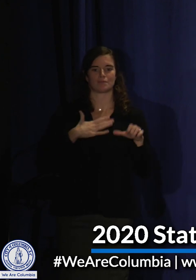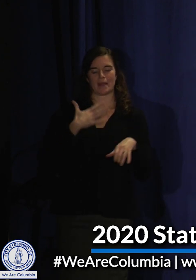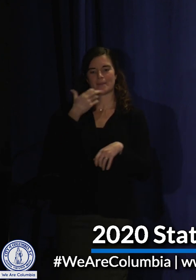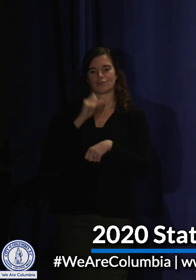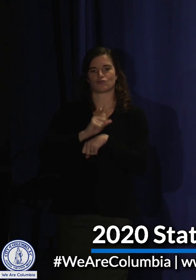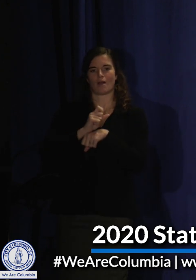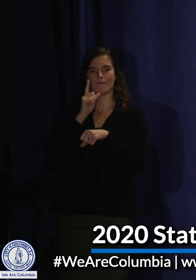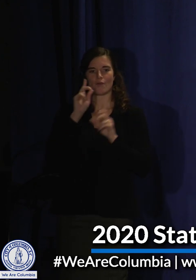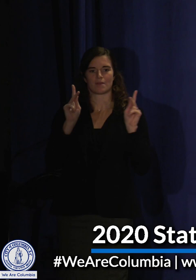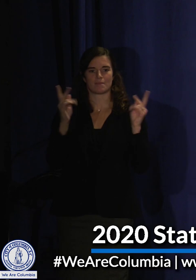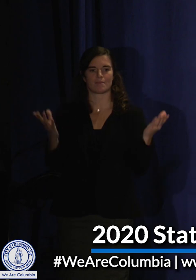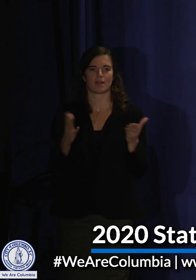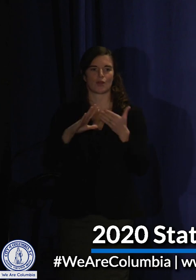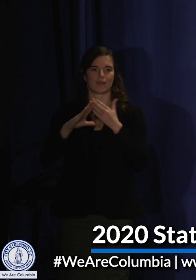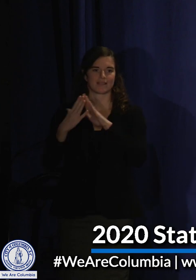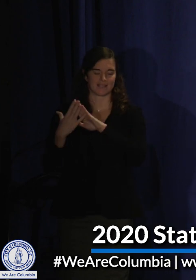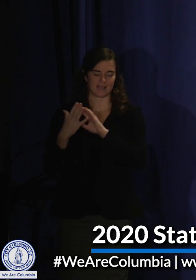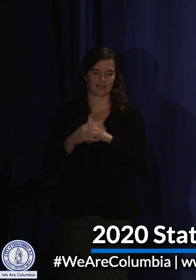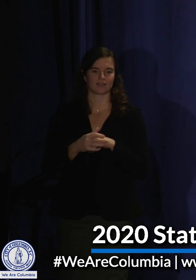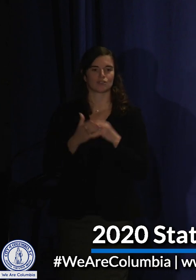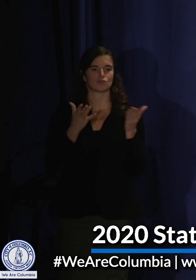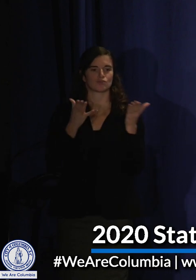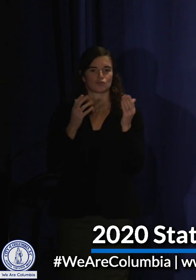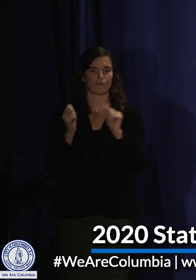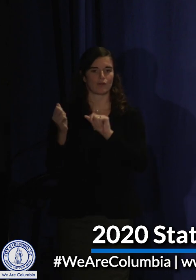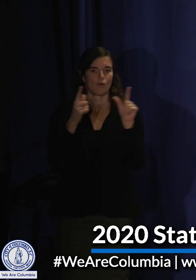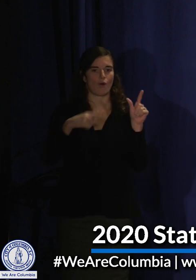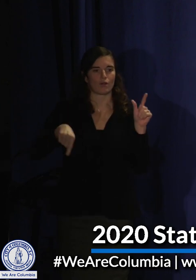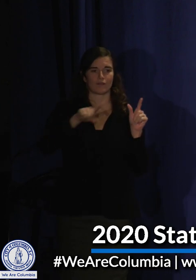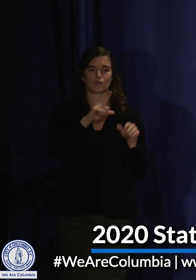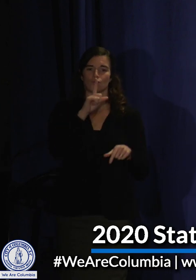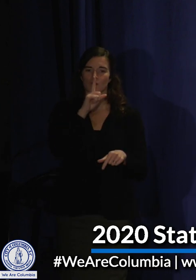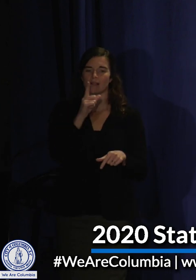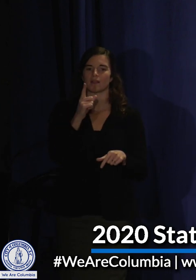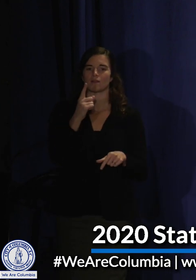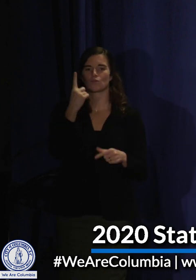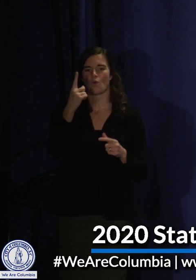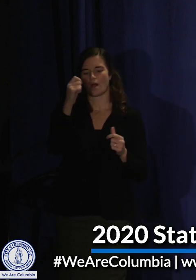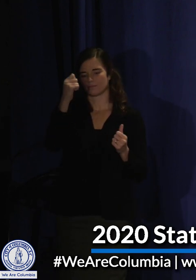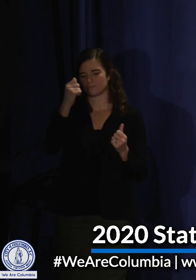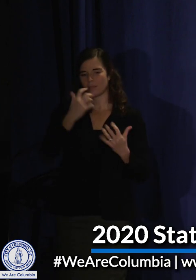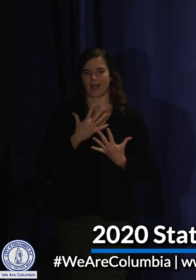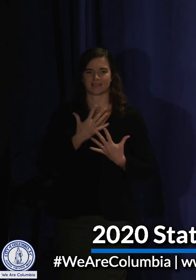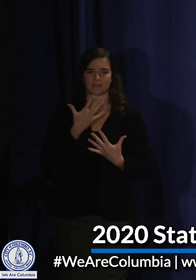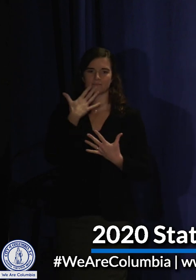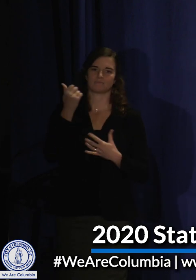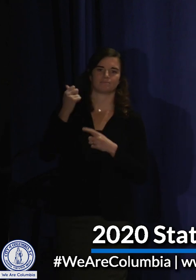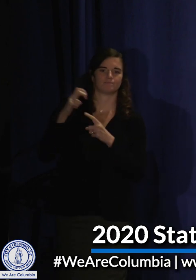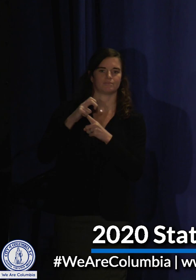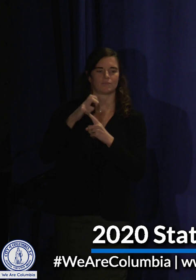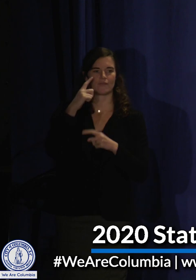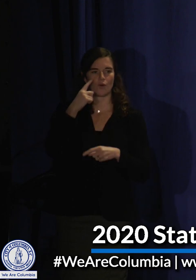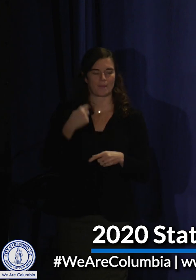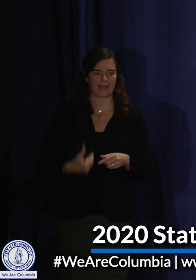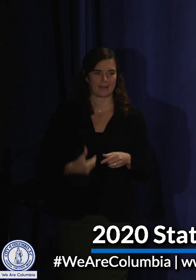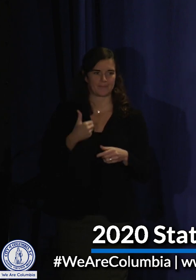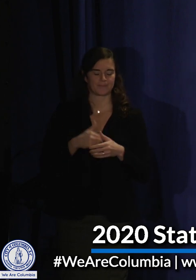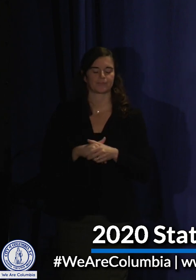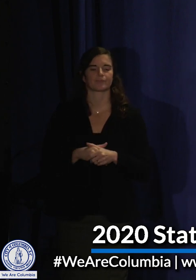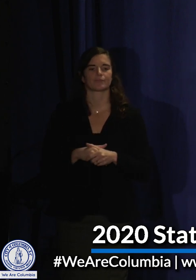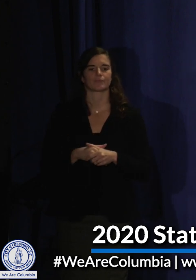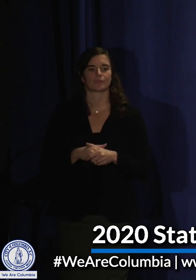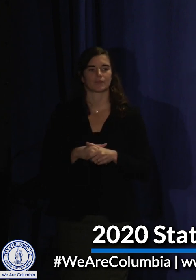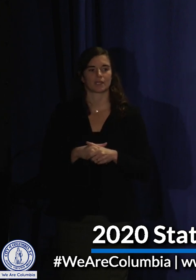city. Serving each and every one of you has truly been one of the greatest blessings of my life. I remember assuming